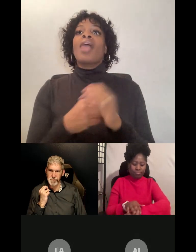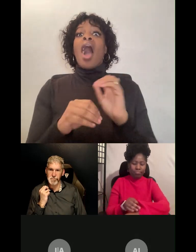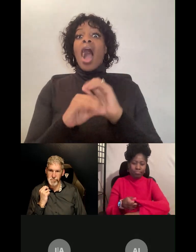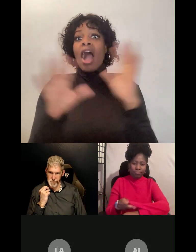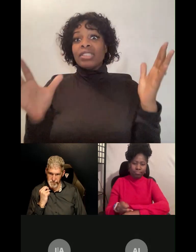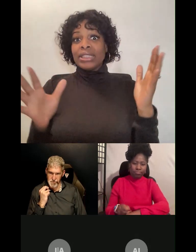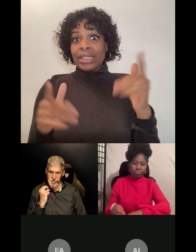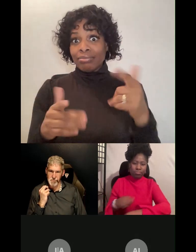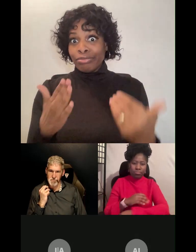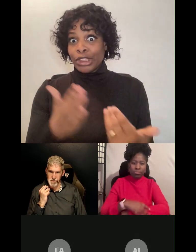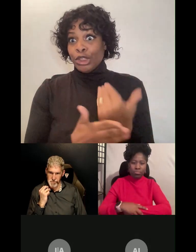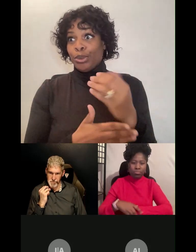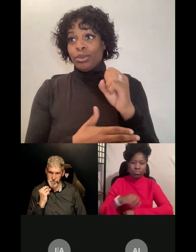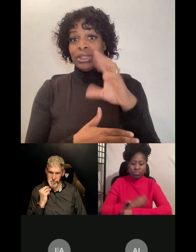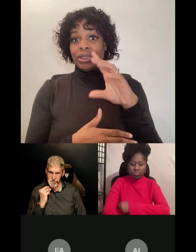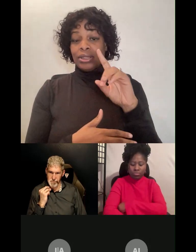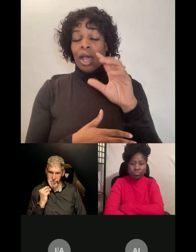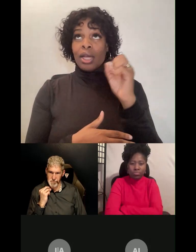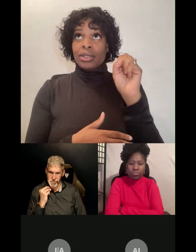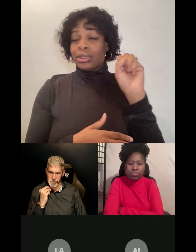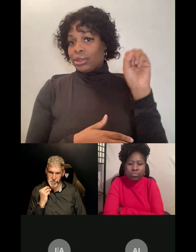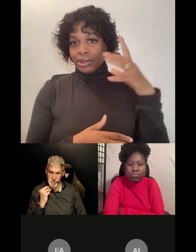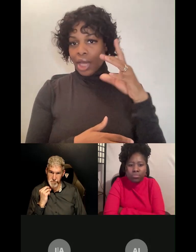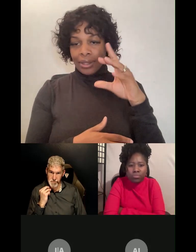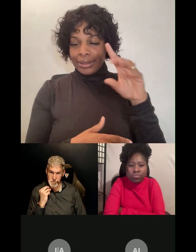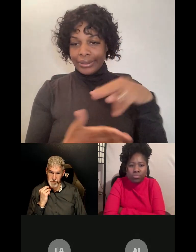white. Obviously, this new